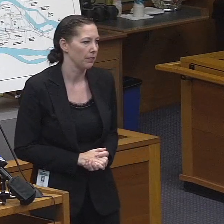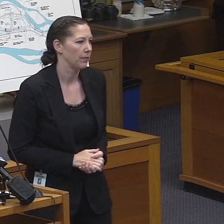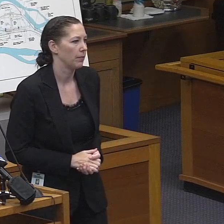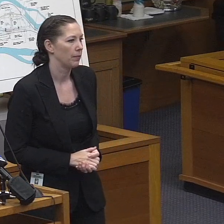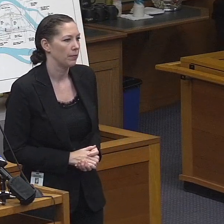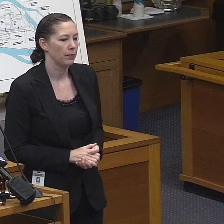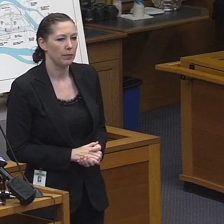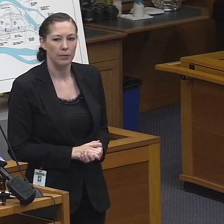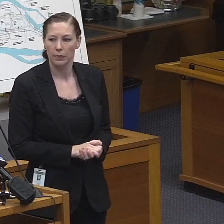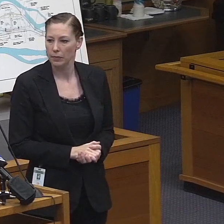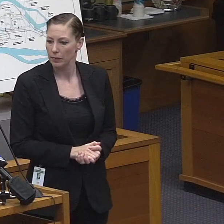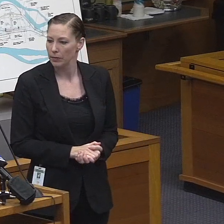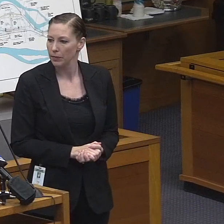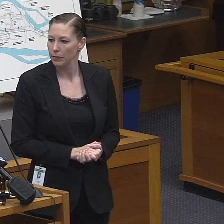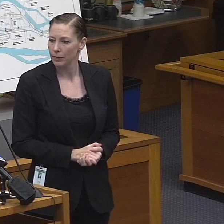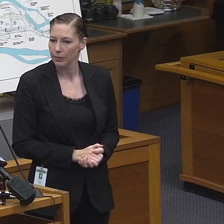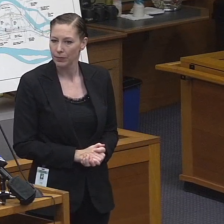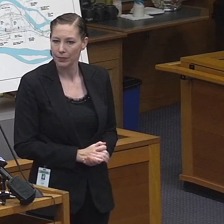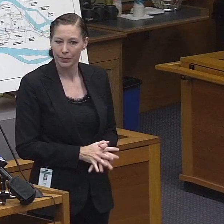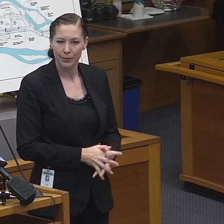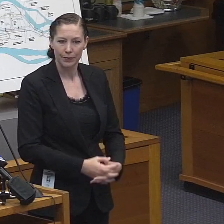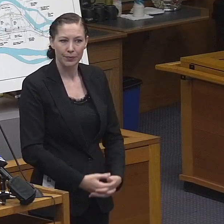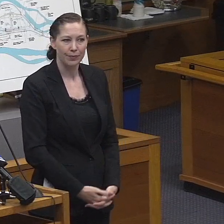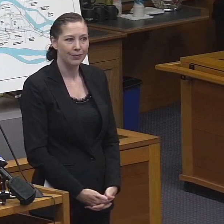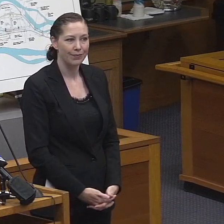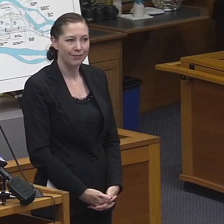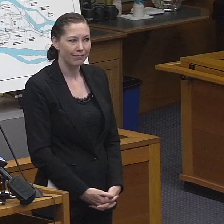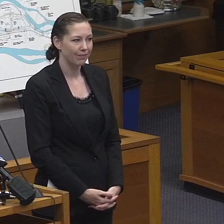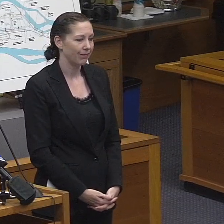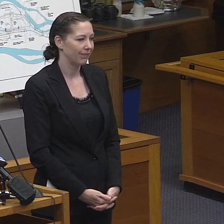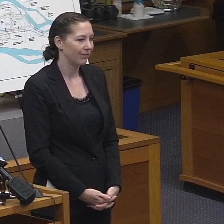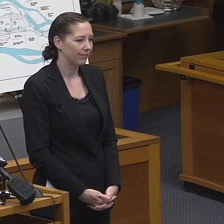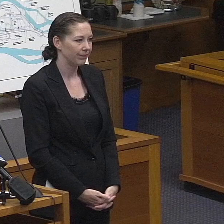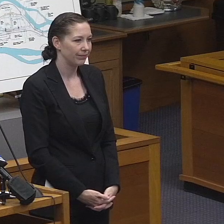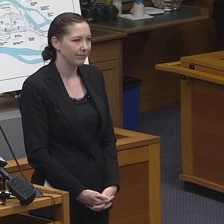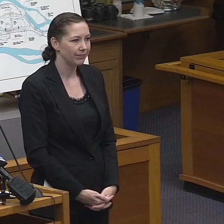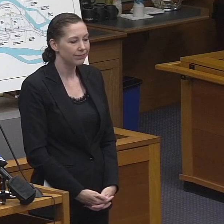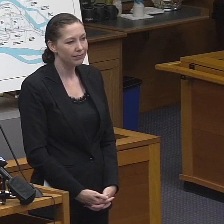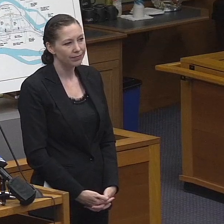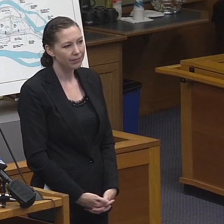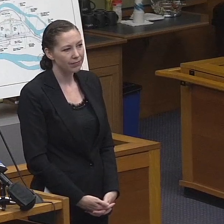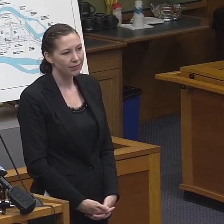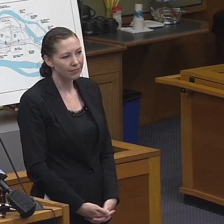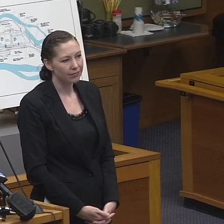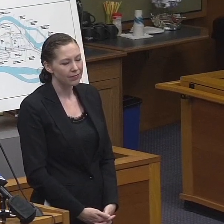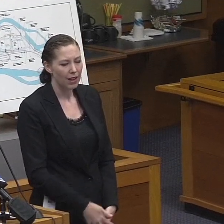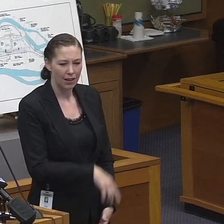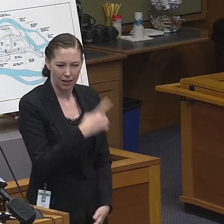Can you